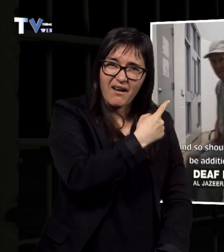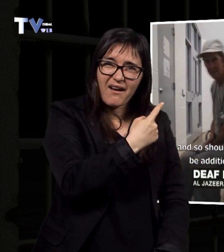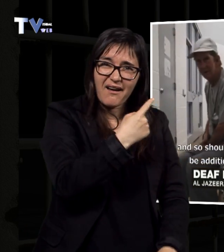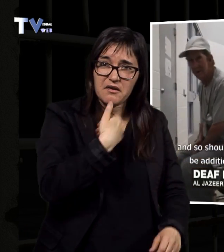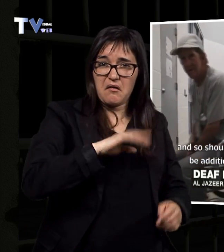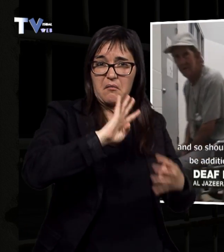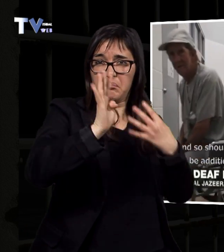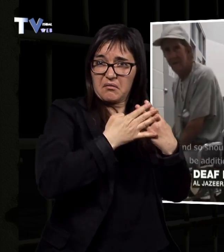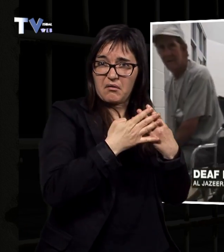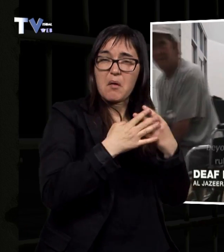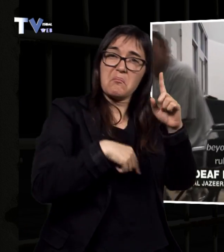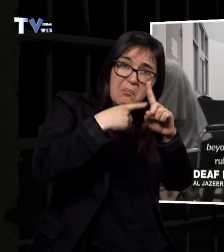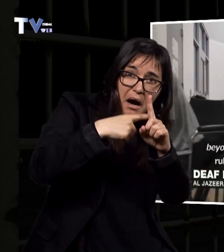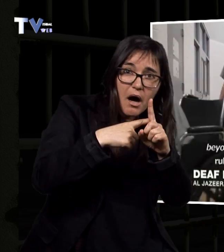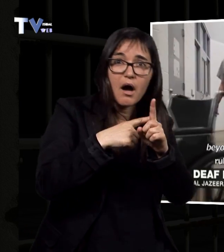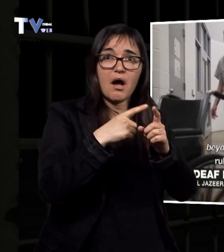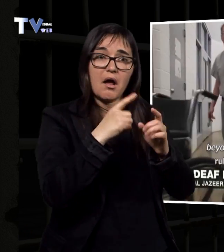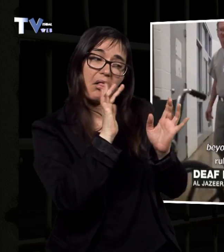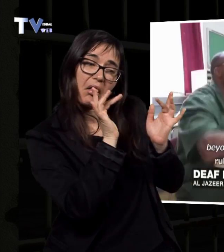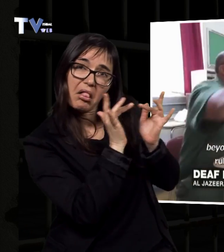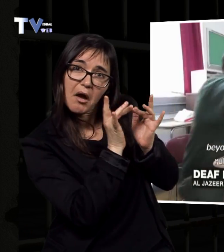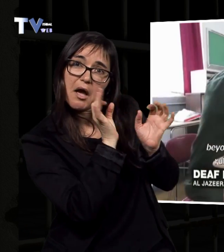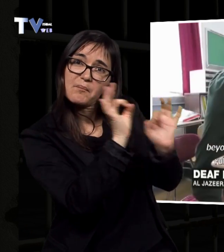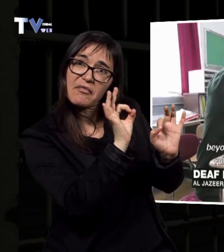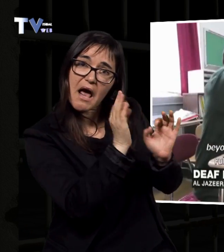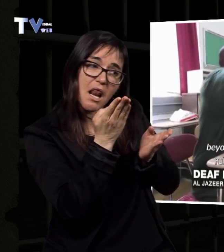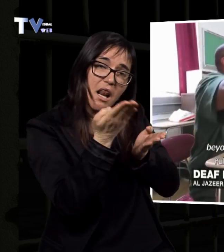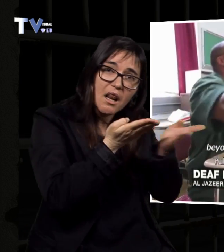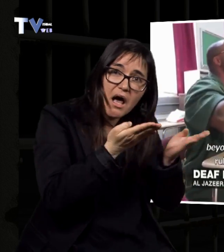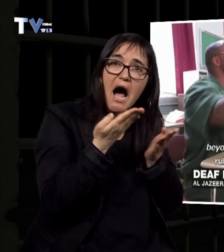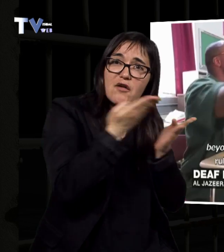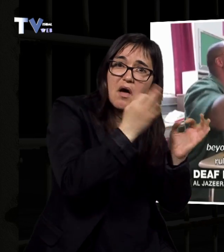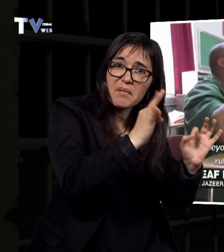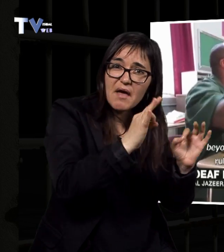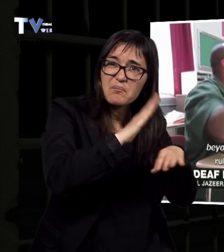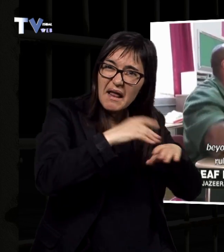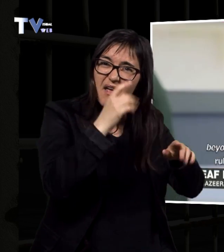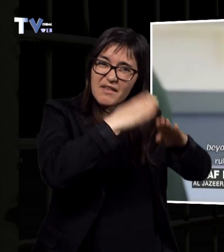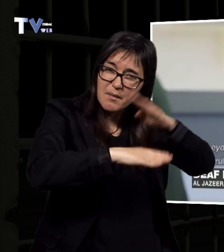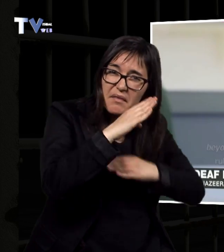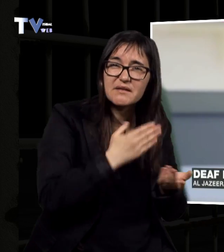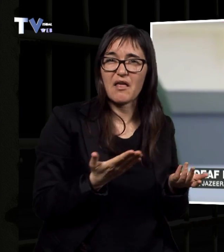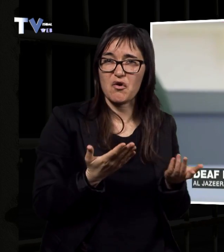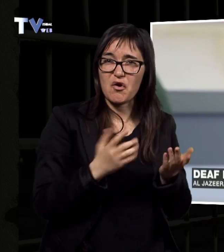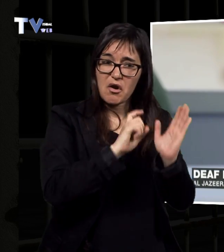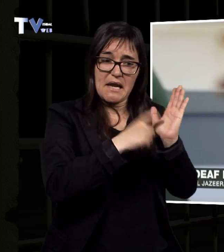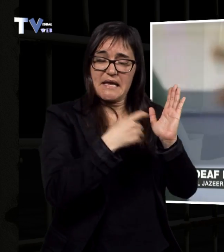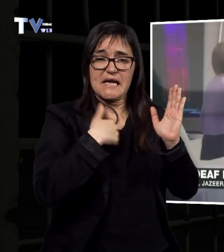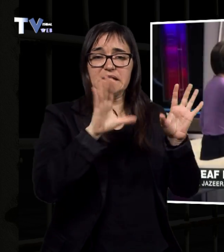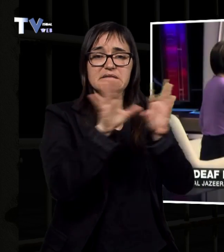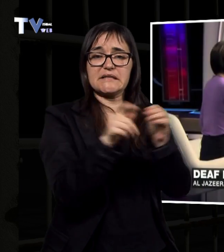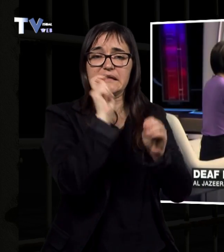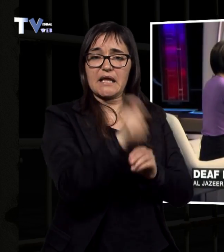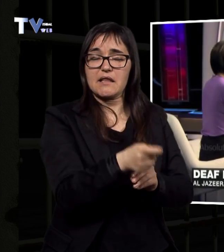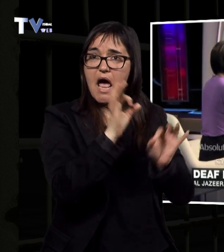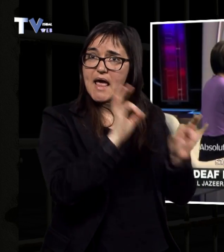additional support for people who are disabled beyond what is required by the law in such